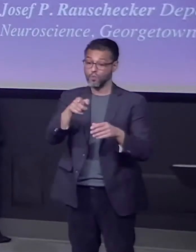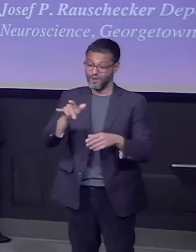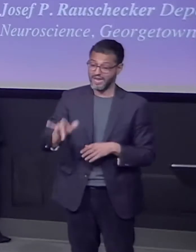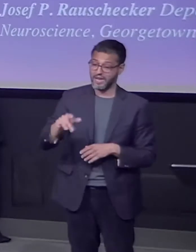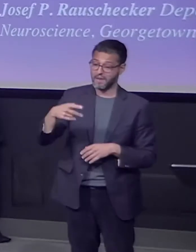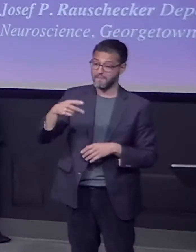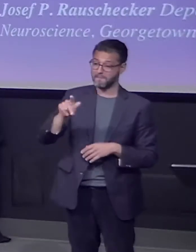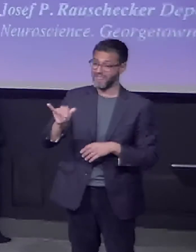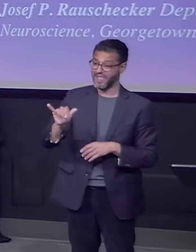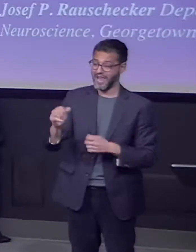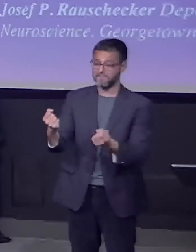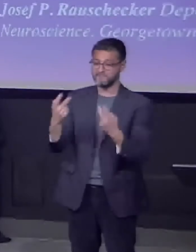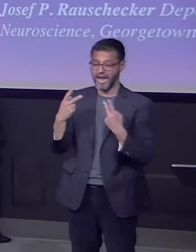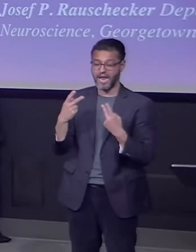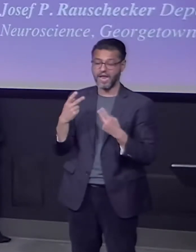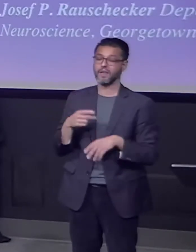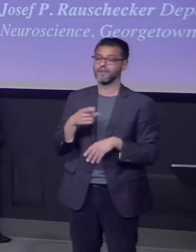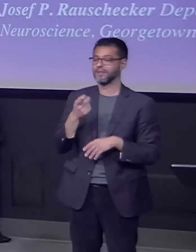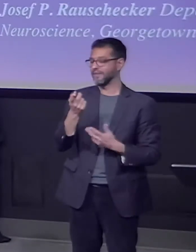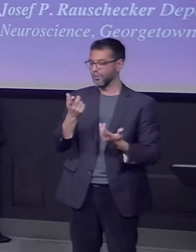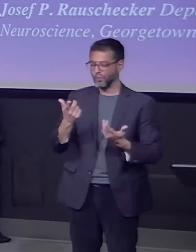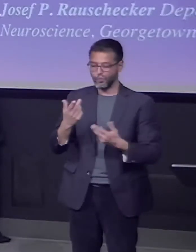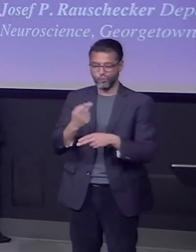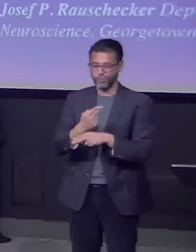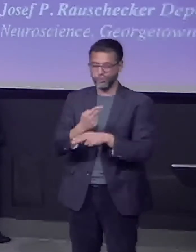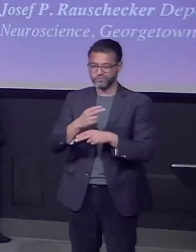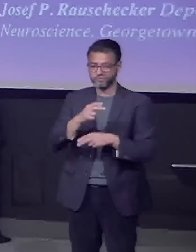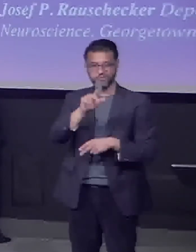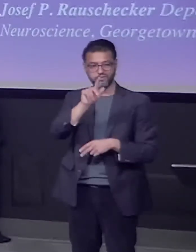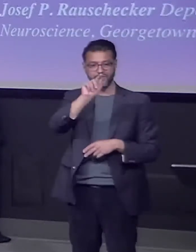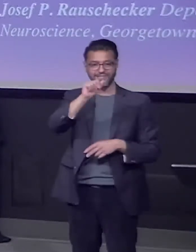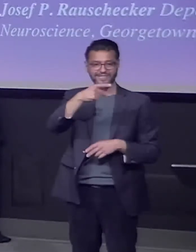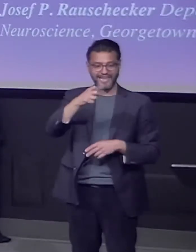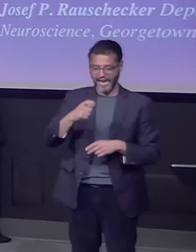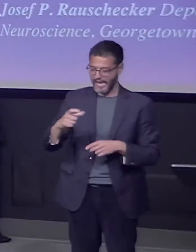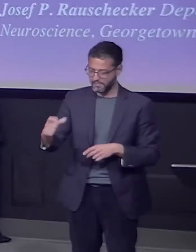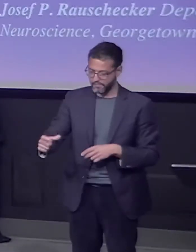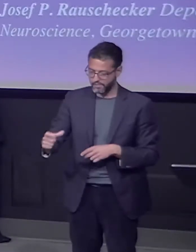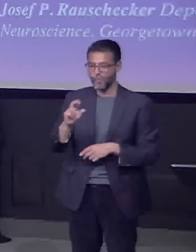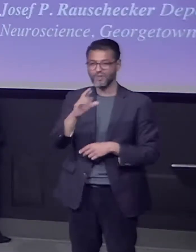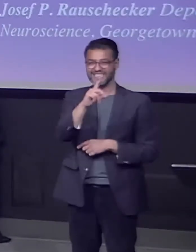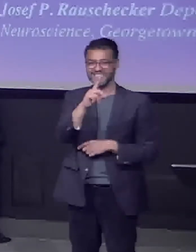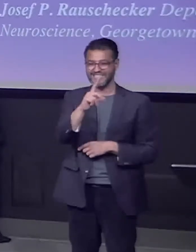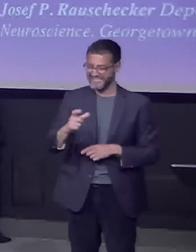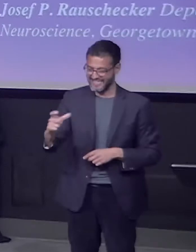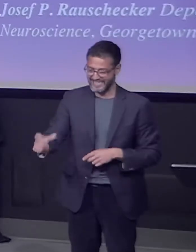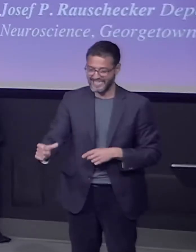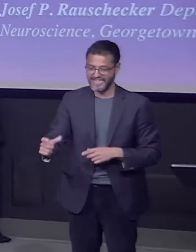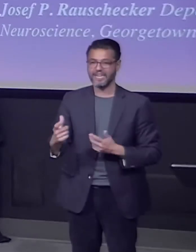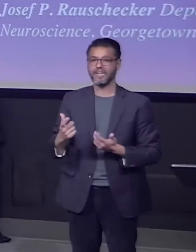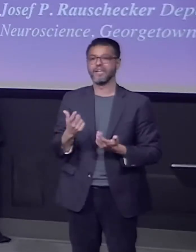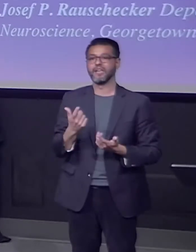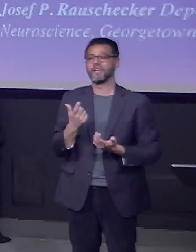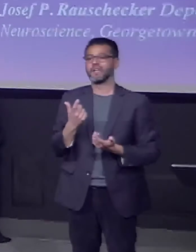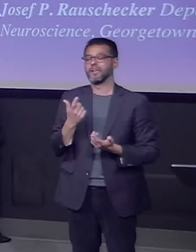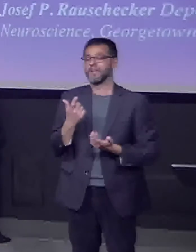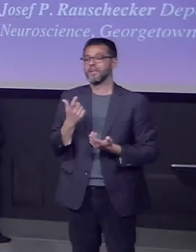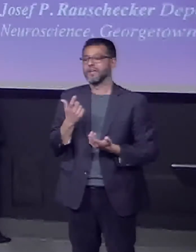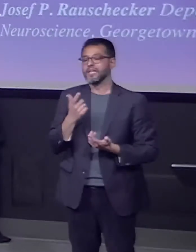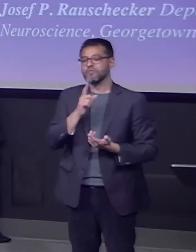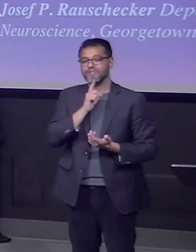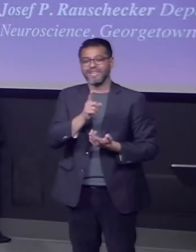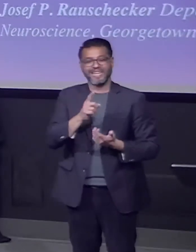that piece by turning the table or the tape in the same direction and pulling it through the reading head. So